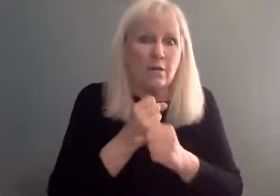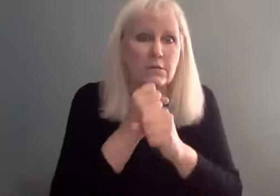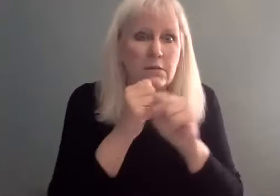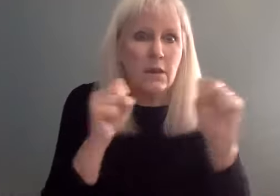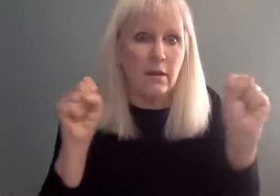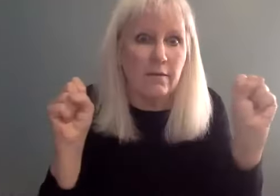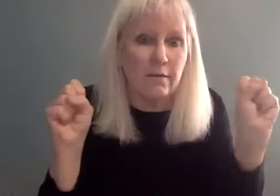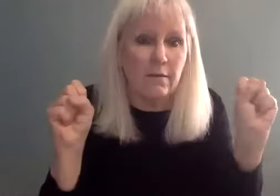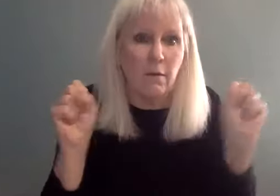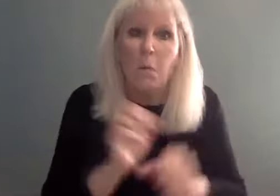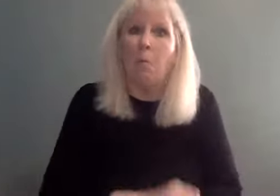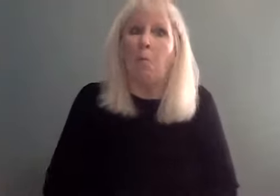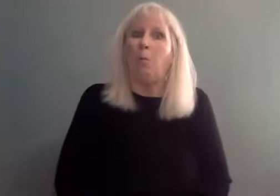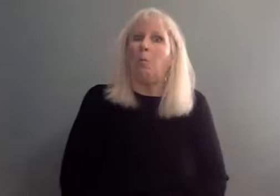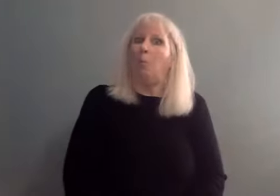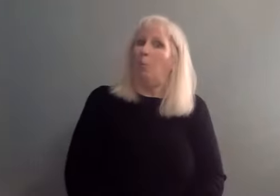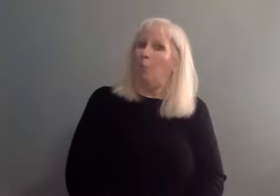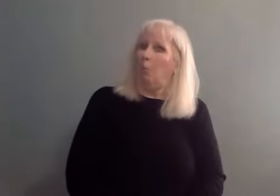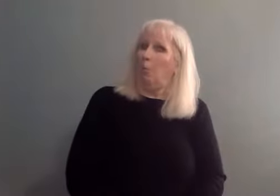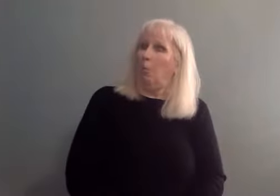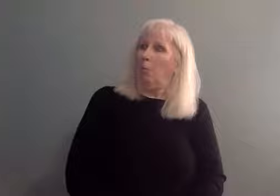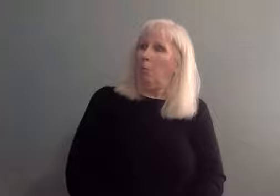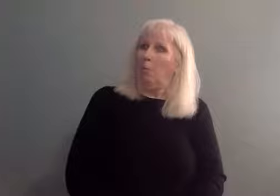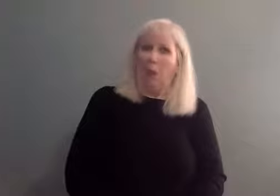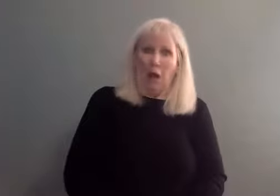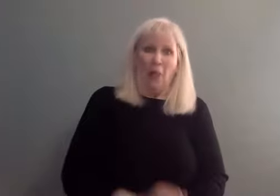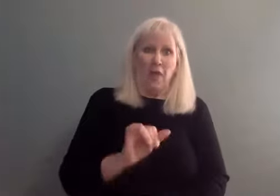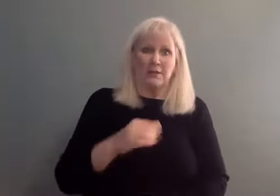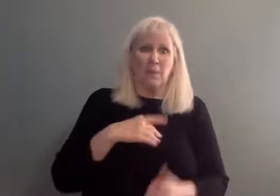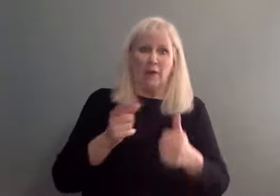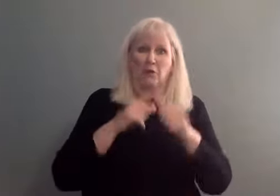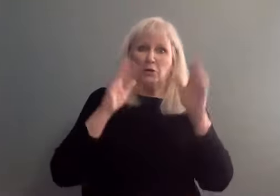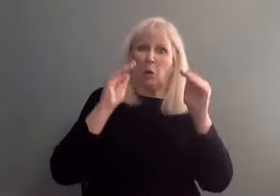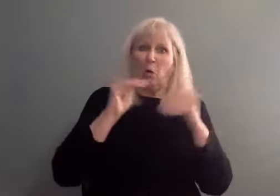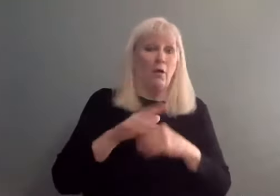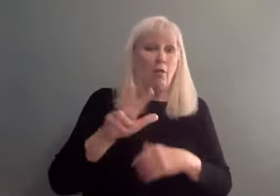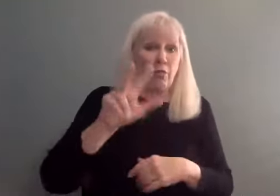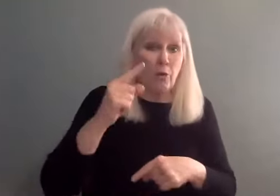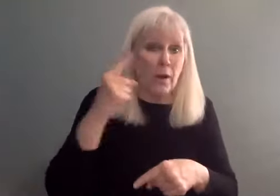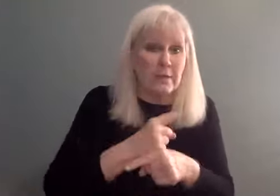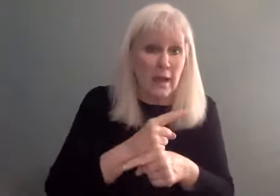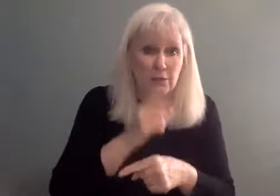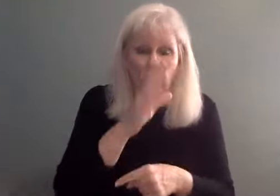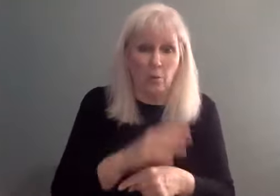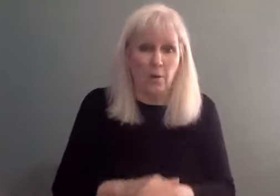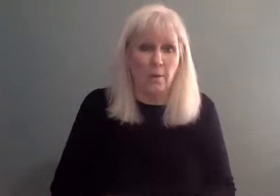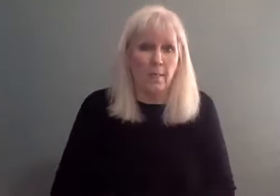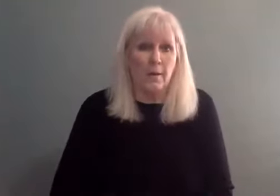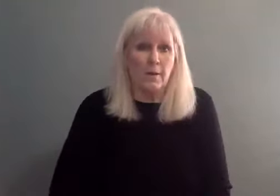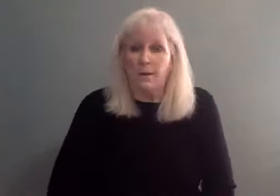safe. And that was one of the pieces of hope you gave me. And at 31 days, I lowered my hand, because I thought, I don't get